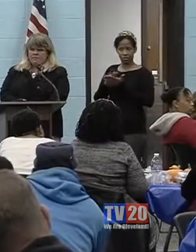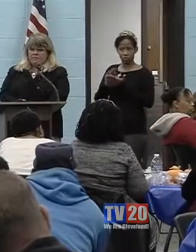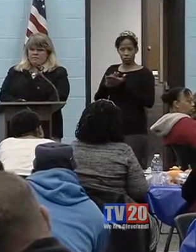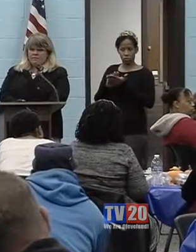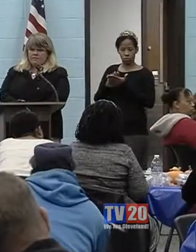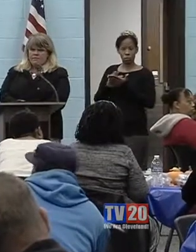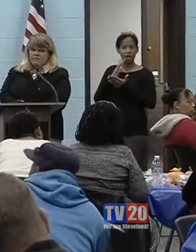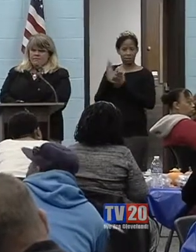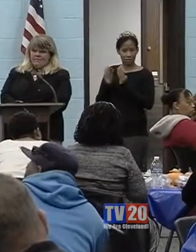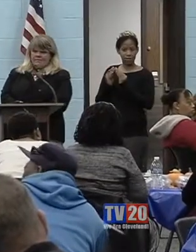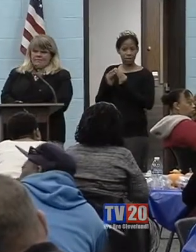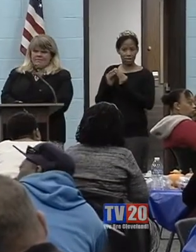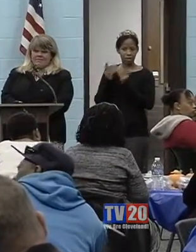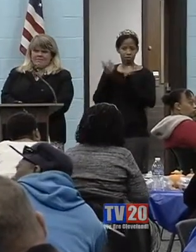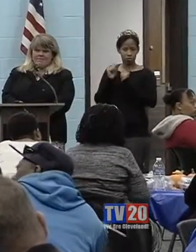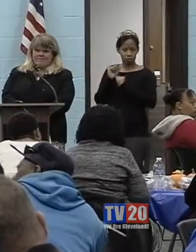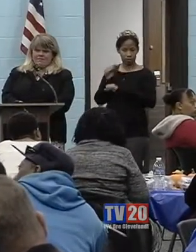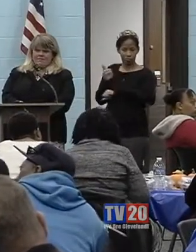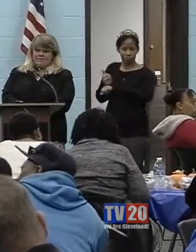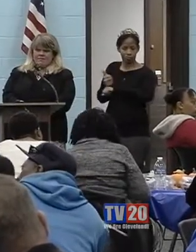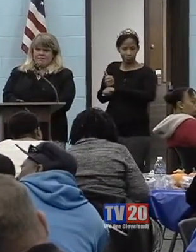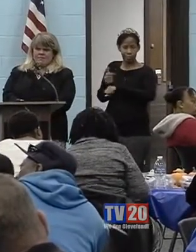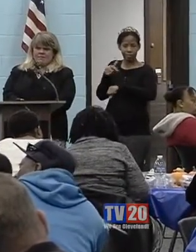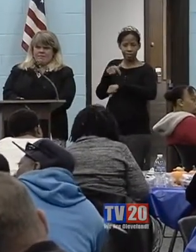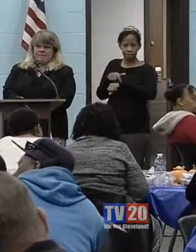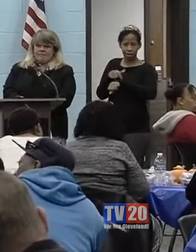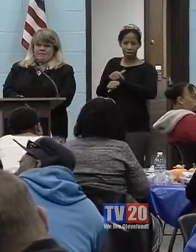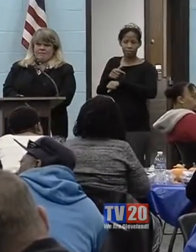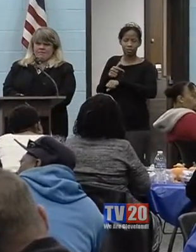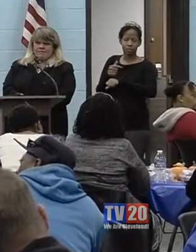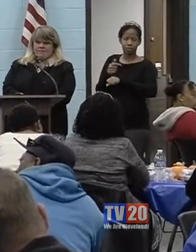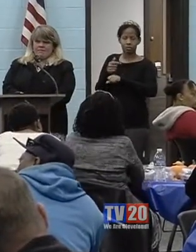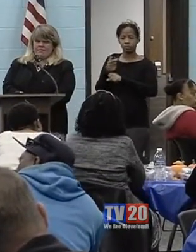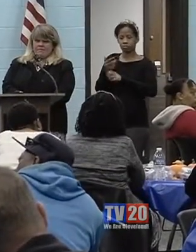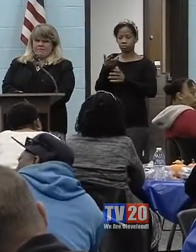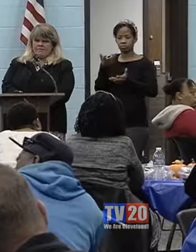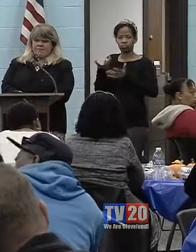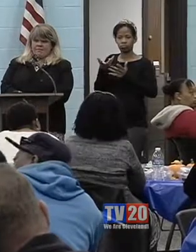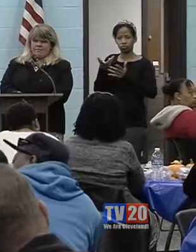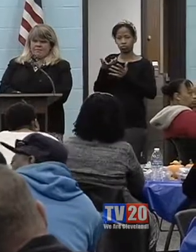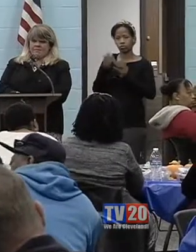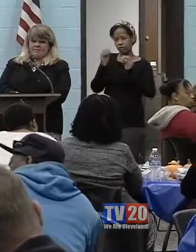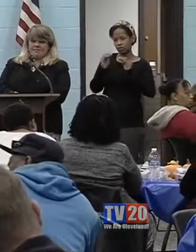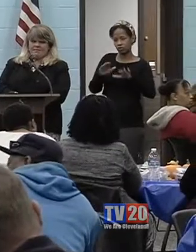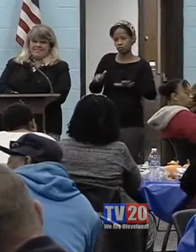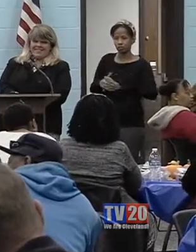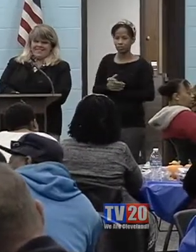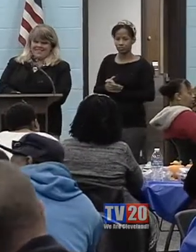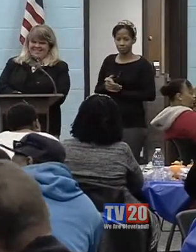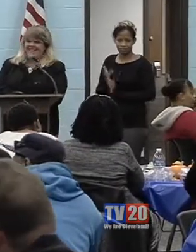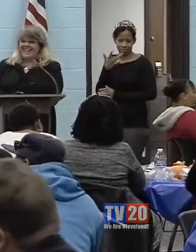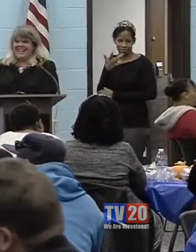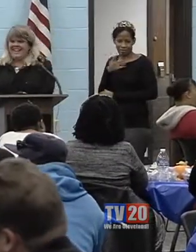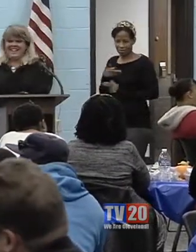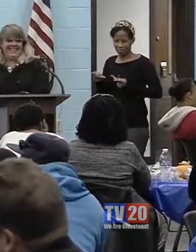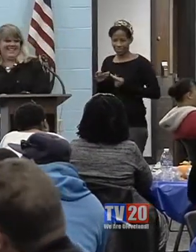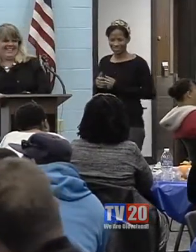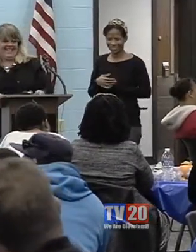It's next Monday, 5 to 6. Here he's at Glenville, the home of the Mighty Mighty Top Letters. So,